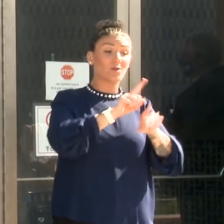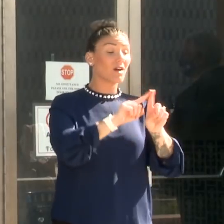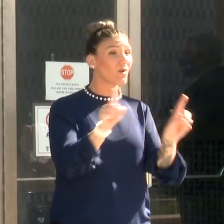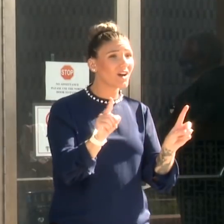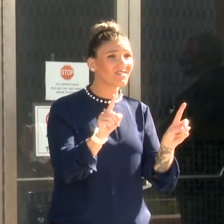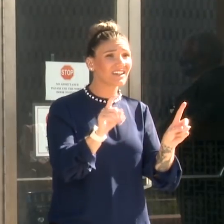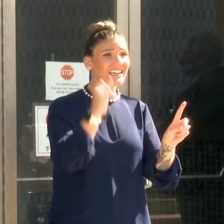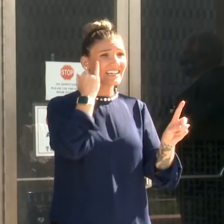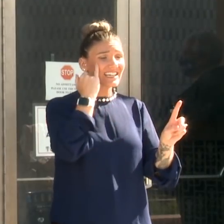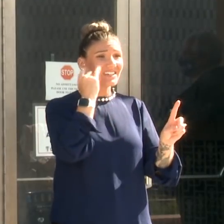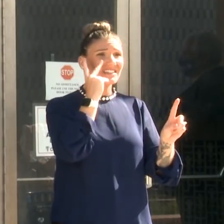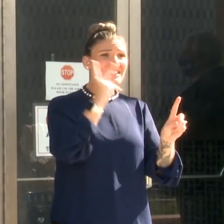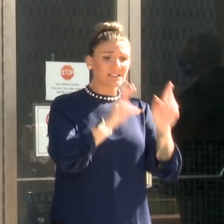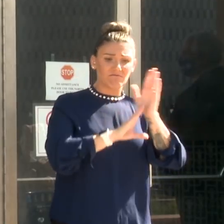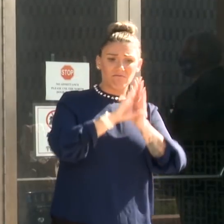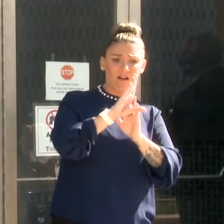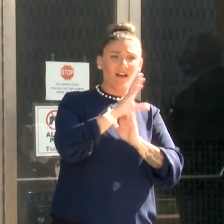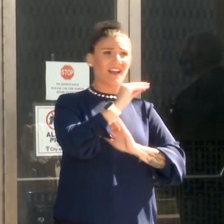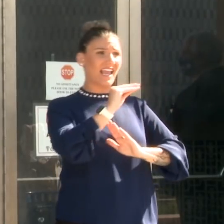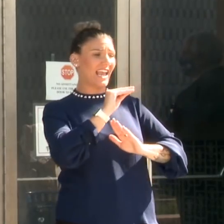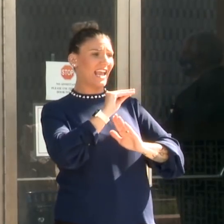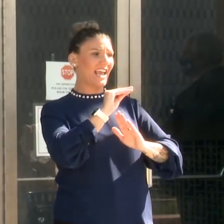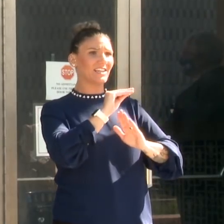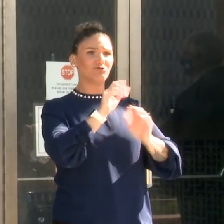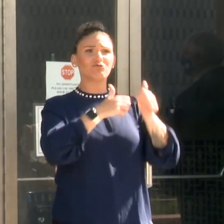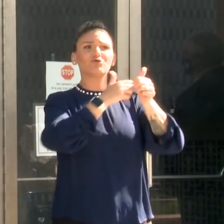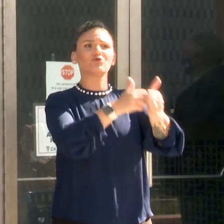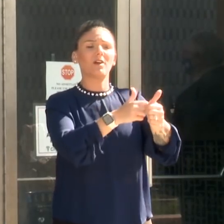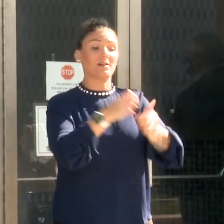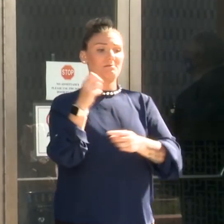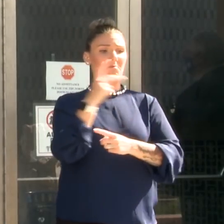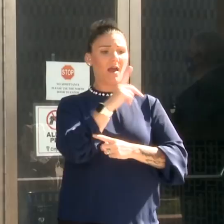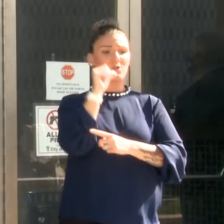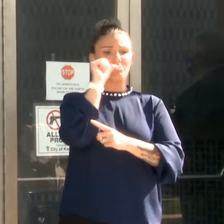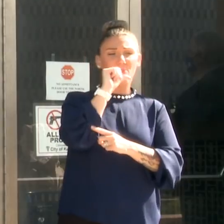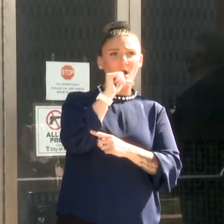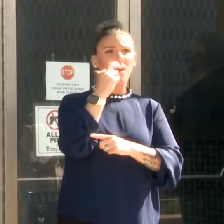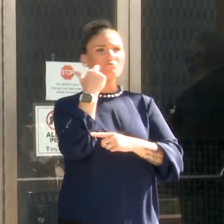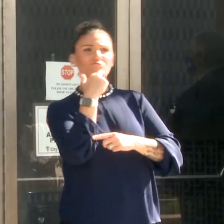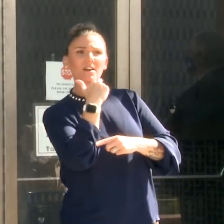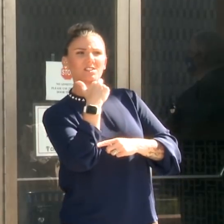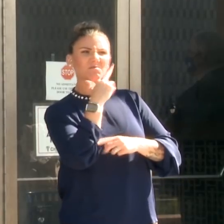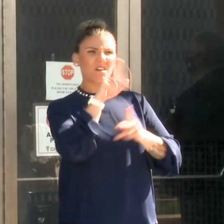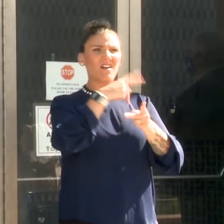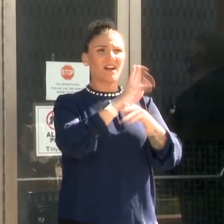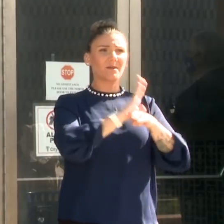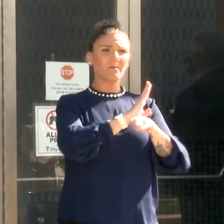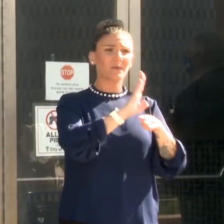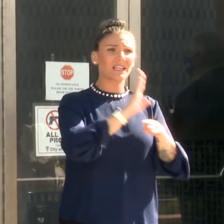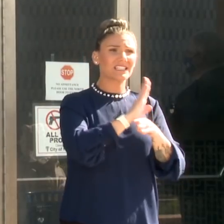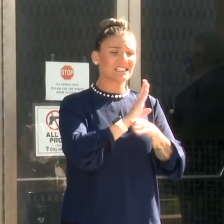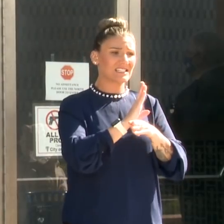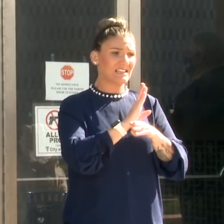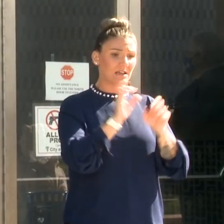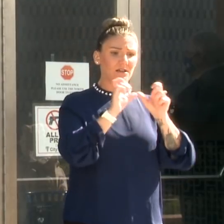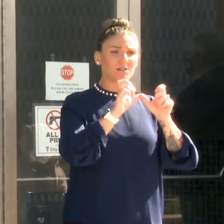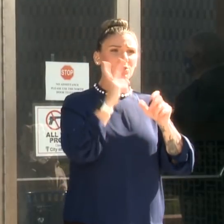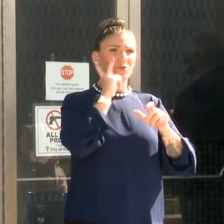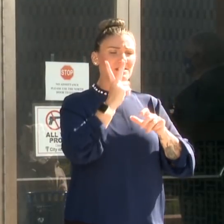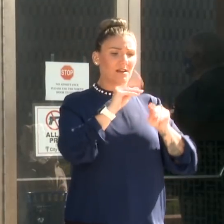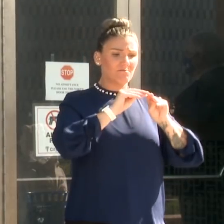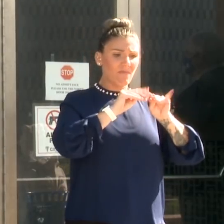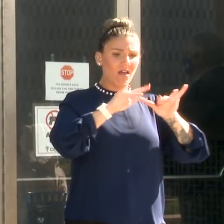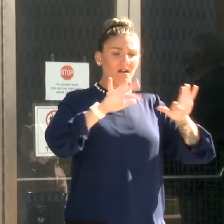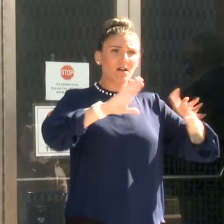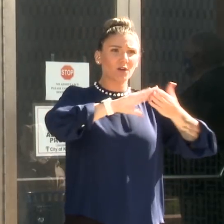if we see spikes, particularly if we can trace them back to bars, other establishments of that sort, and we continue to see that level of spread, the